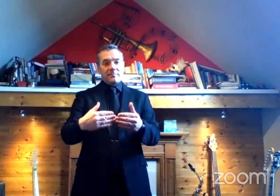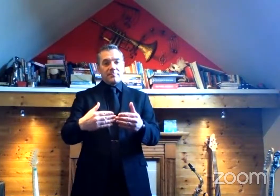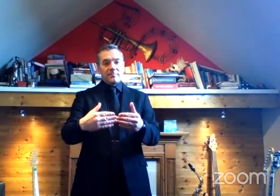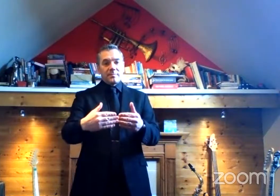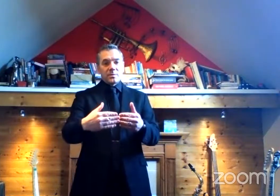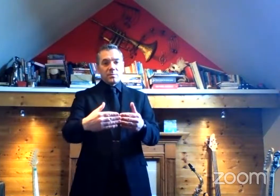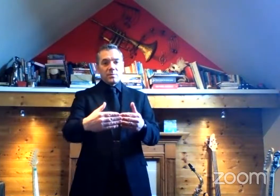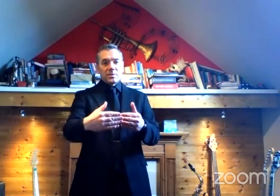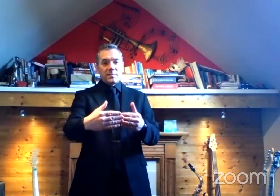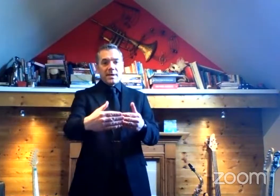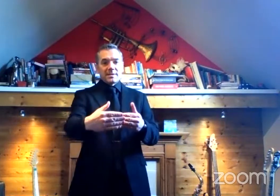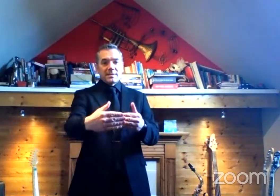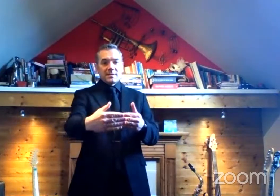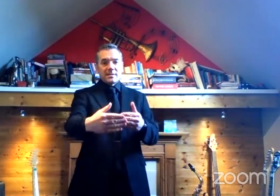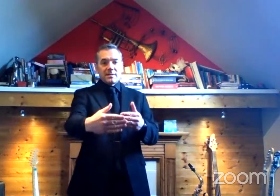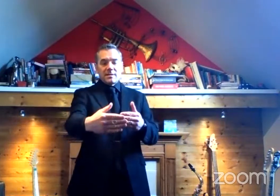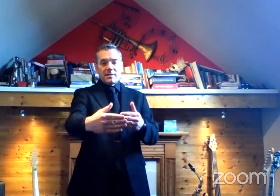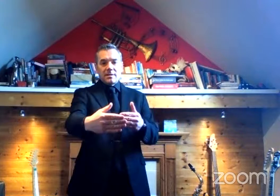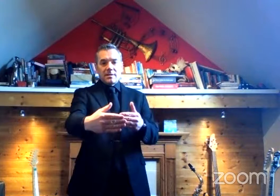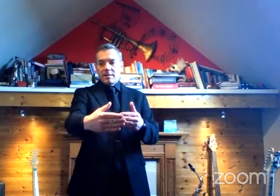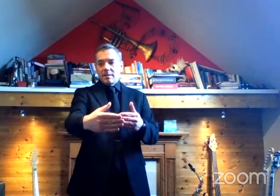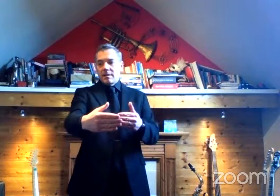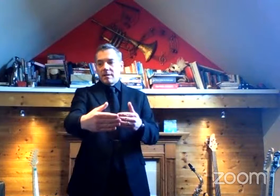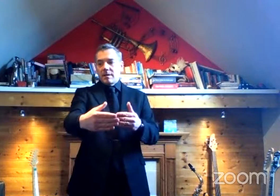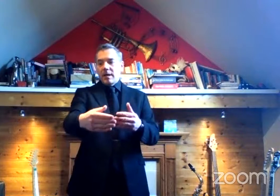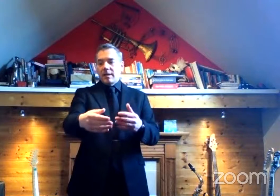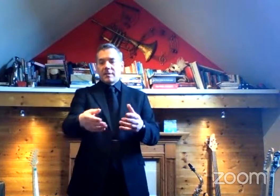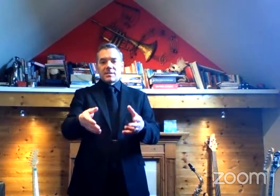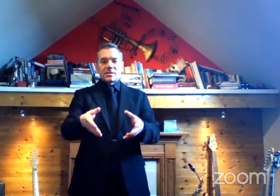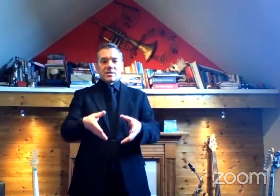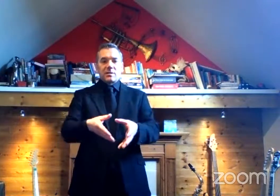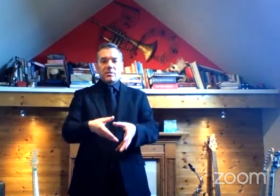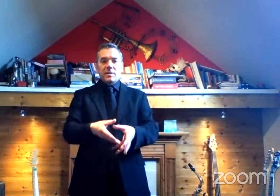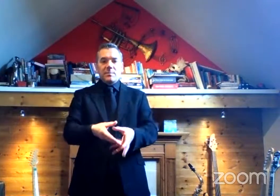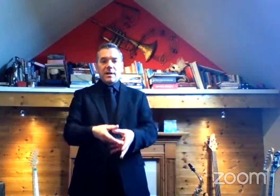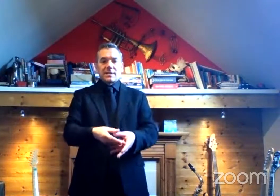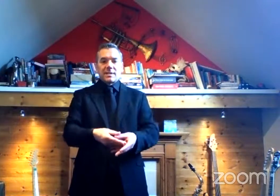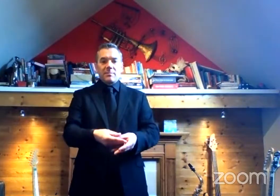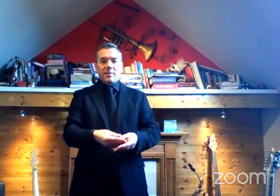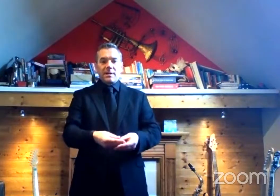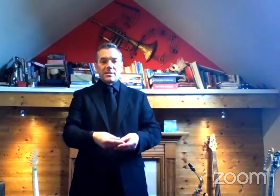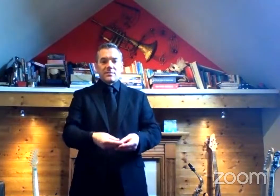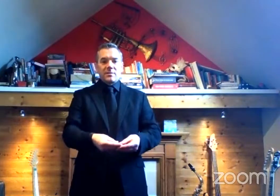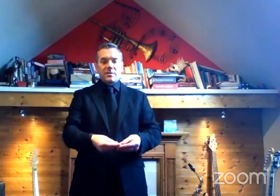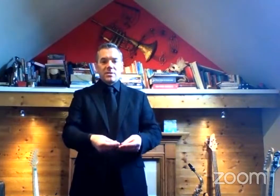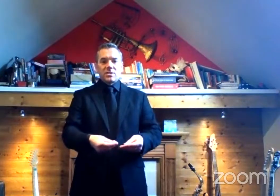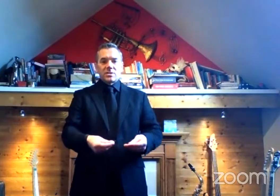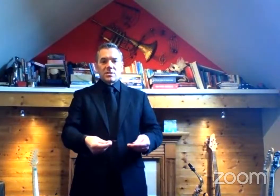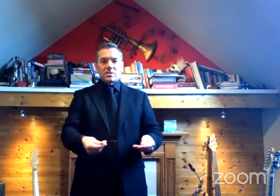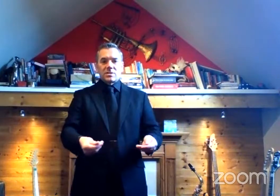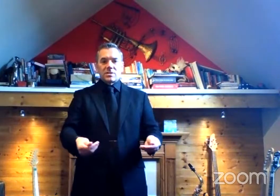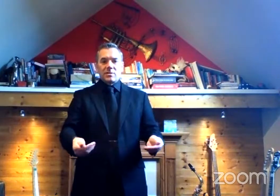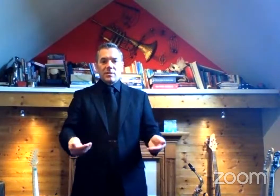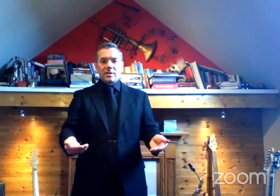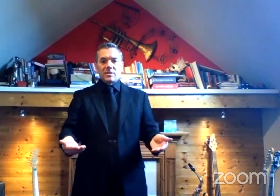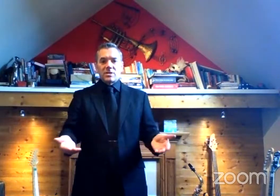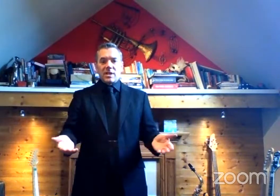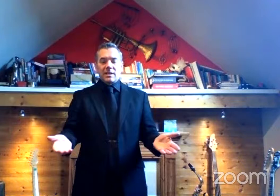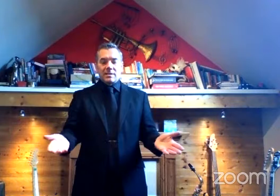time. So we push past, and it's slowly passing by. So very slowly and gently